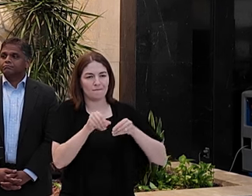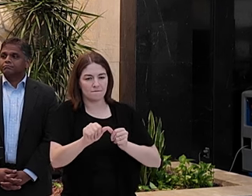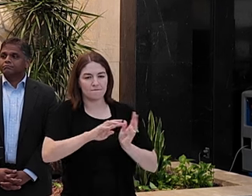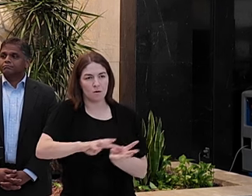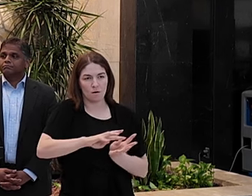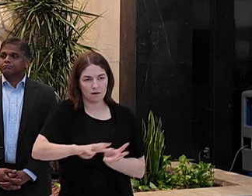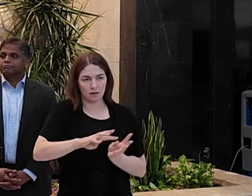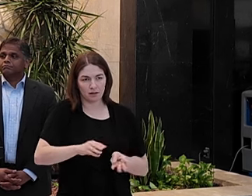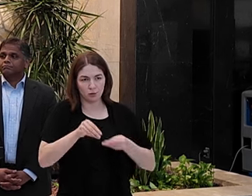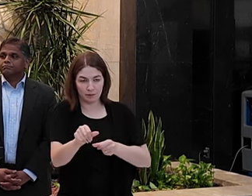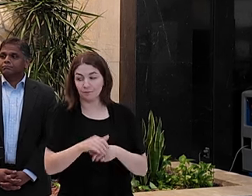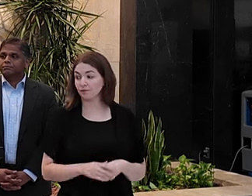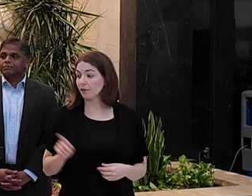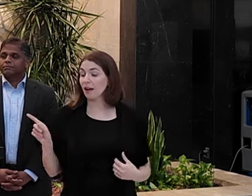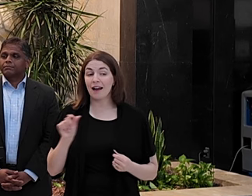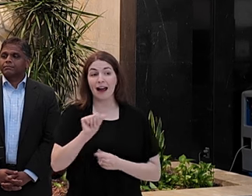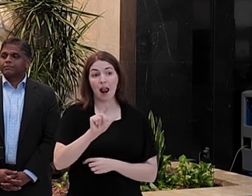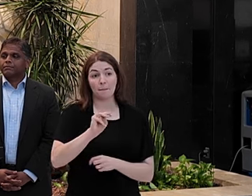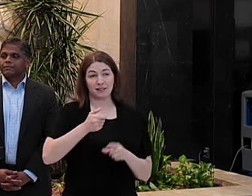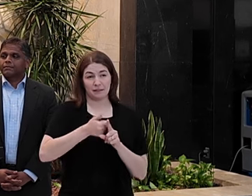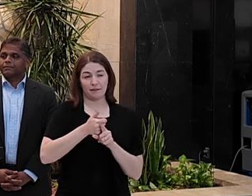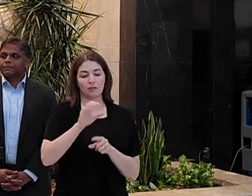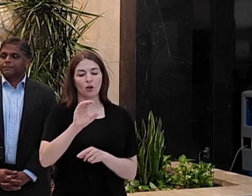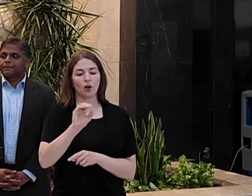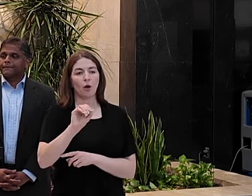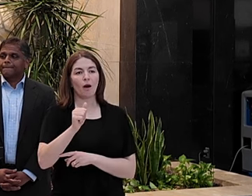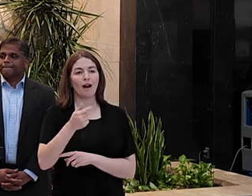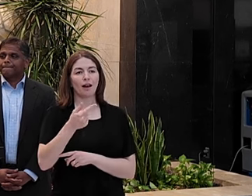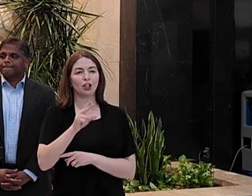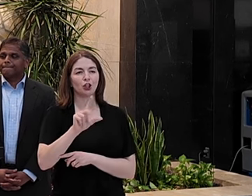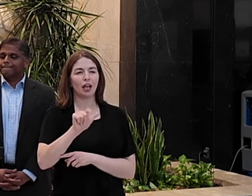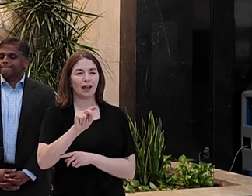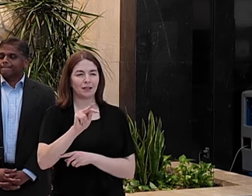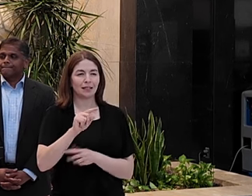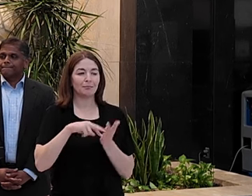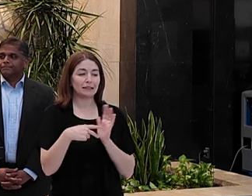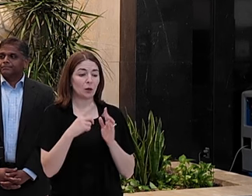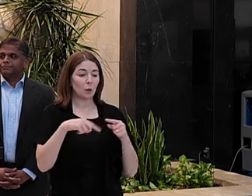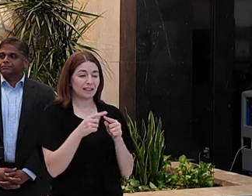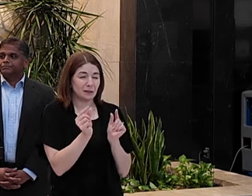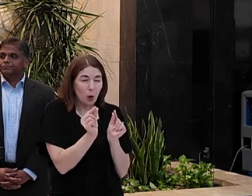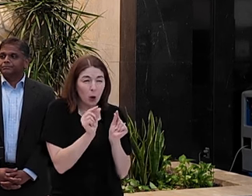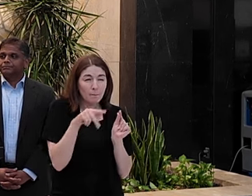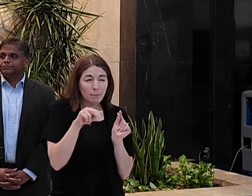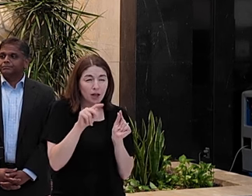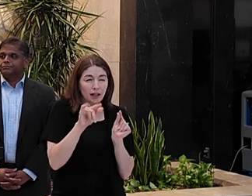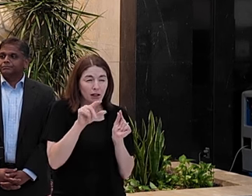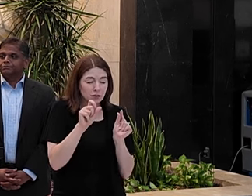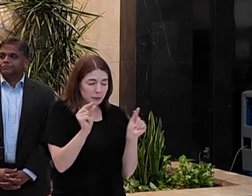alum in itself is a coagulant, and which means that it takes small particles and makes them larger particles when they hit each other and sticks them